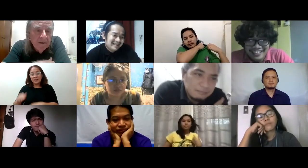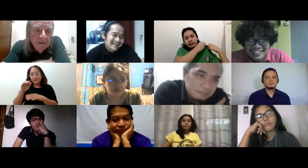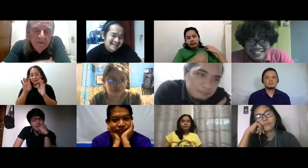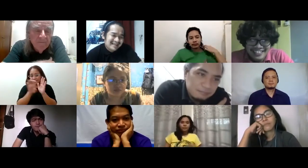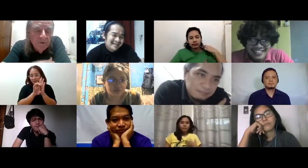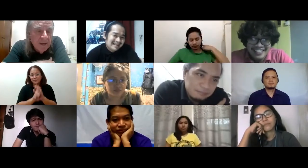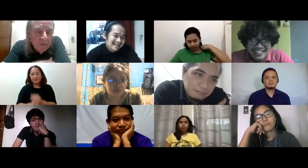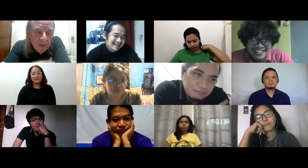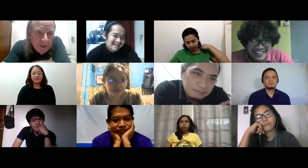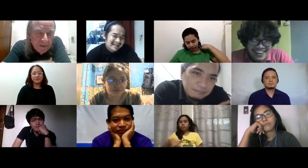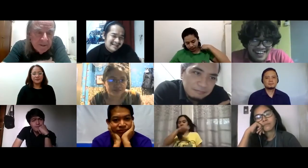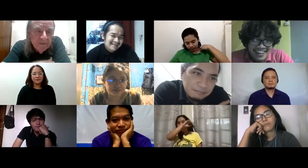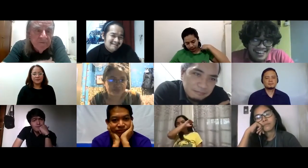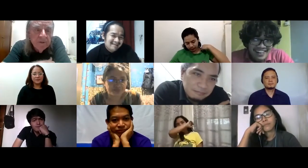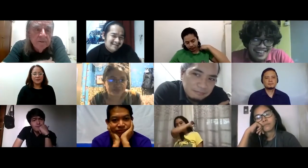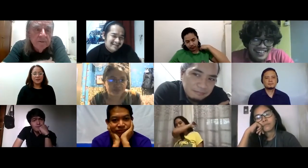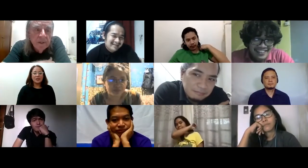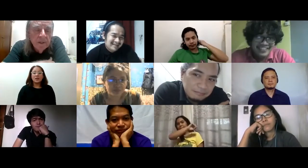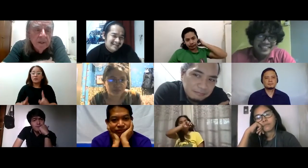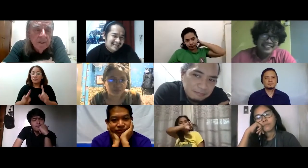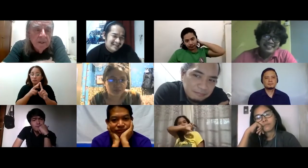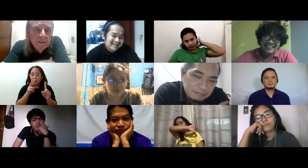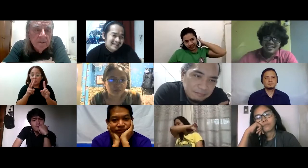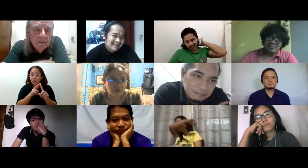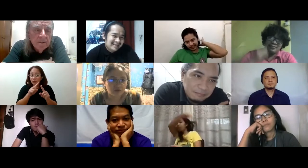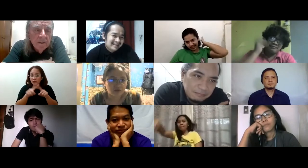the vocabulary is different.